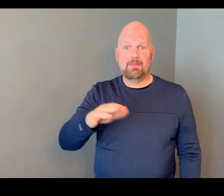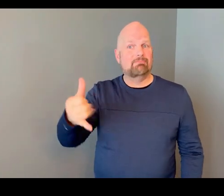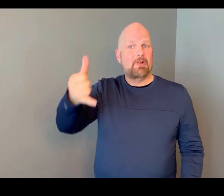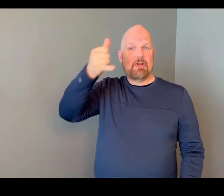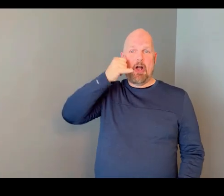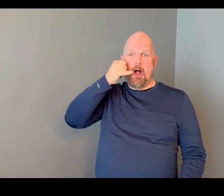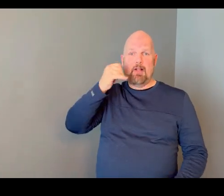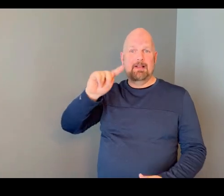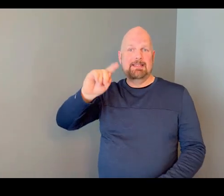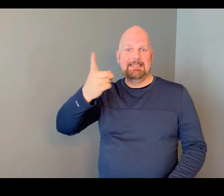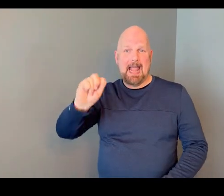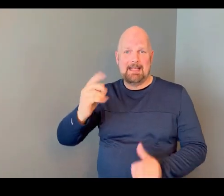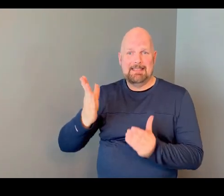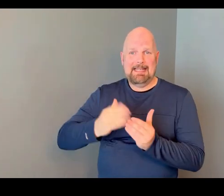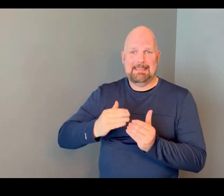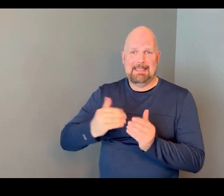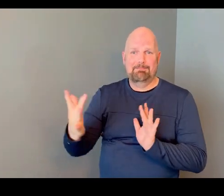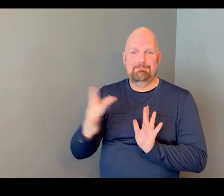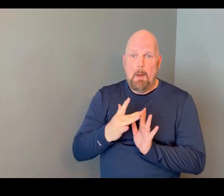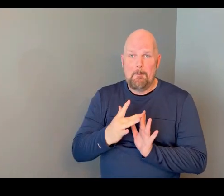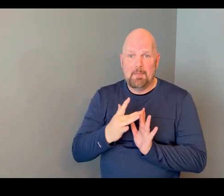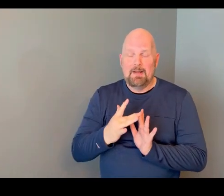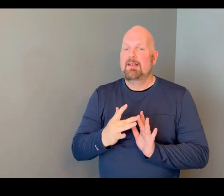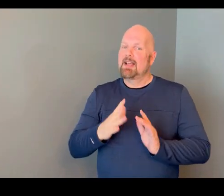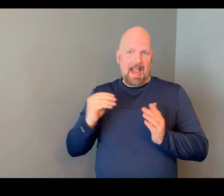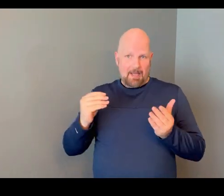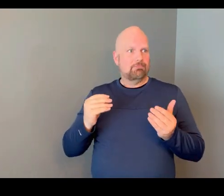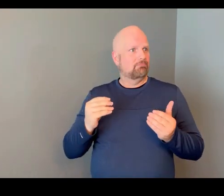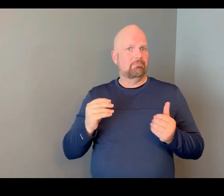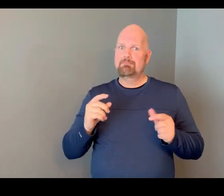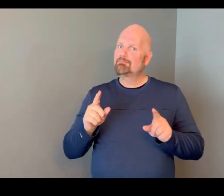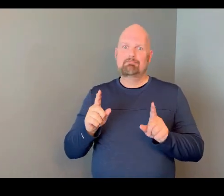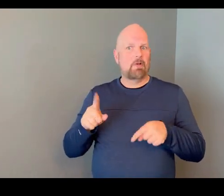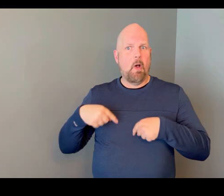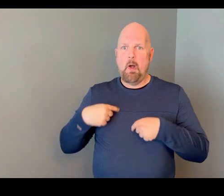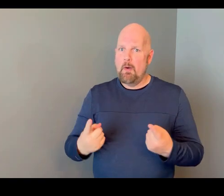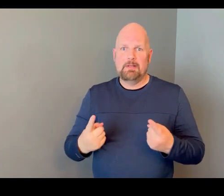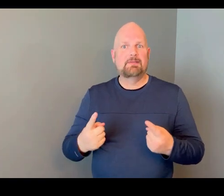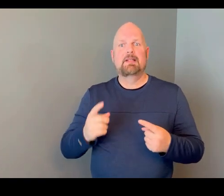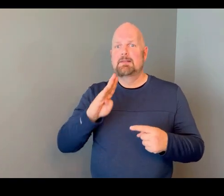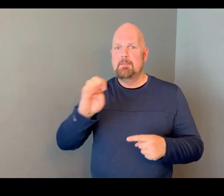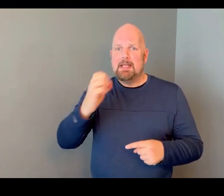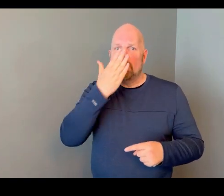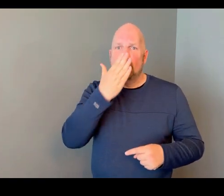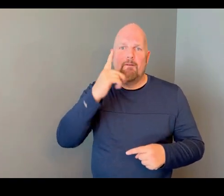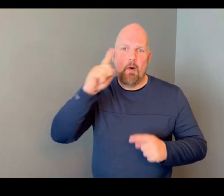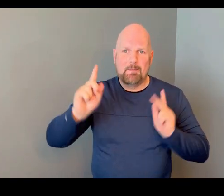away. Please reach out if you have any questions. And as always, let's be good to people. Thank you.